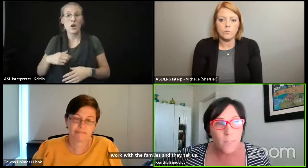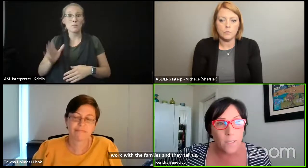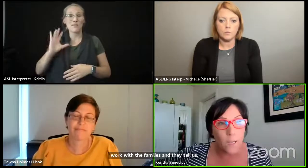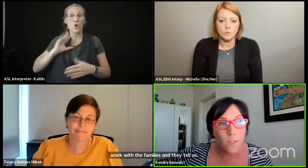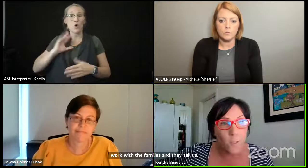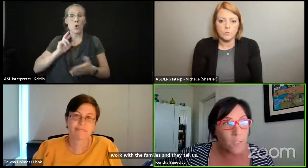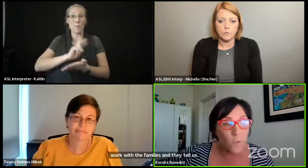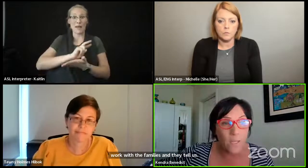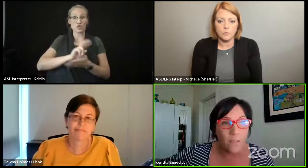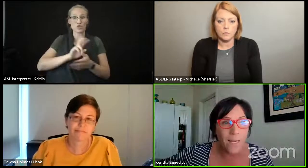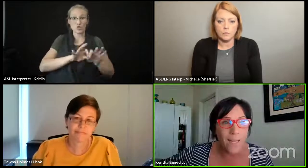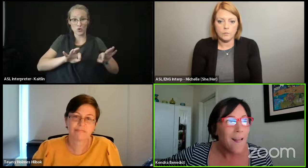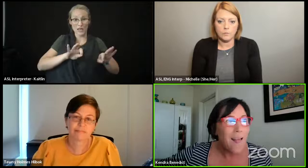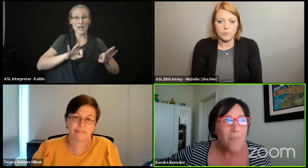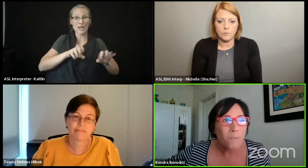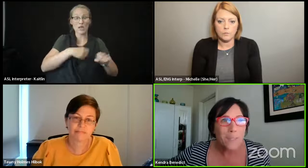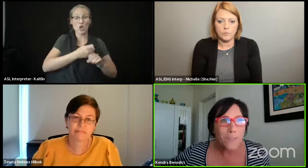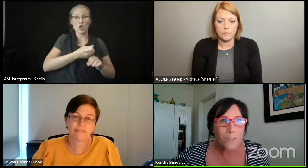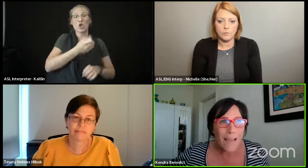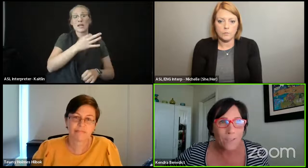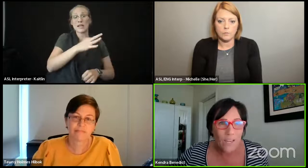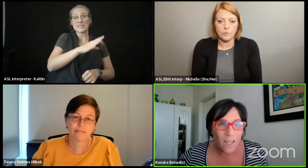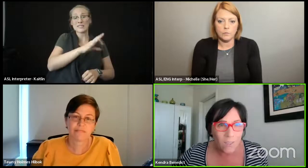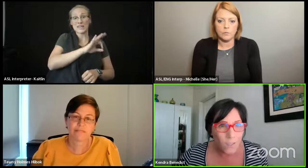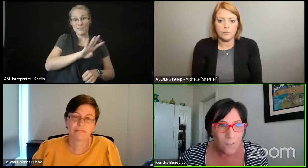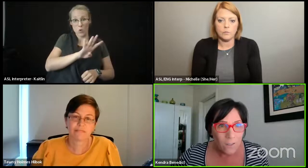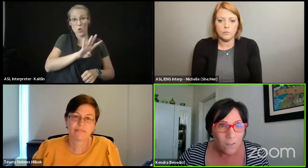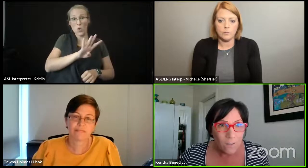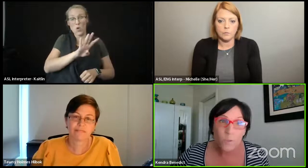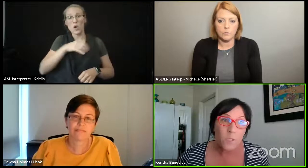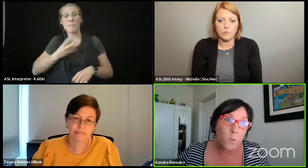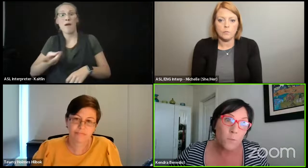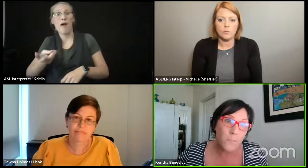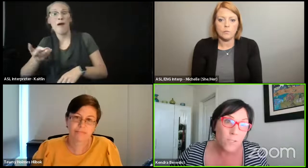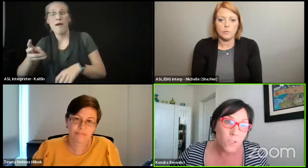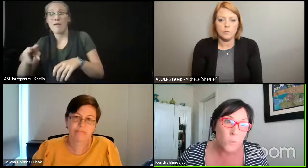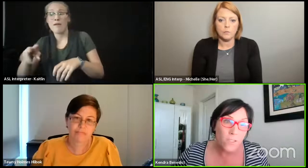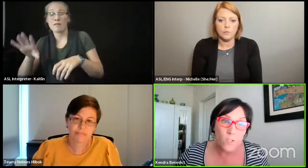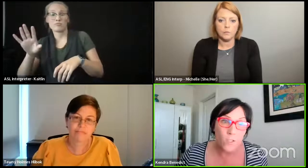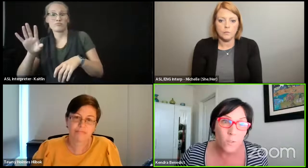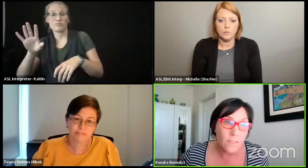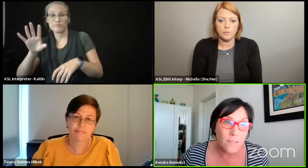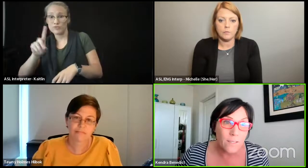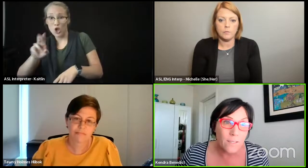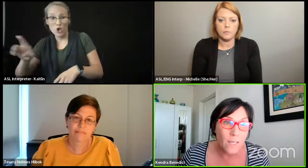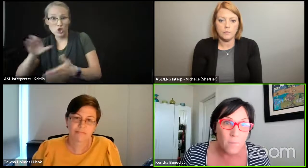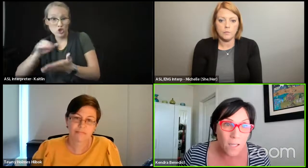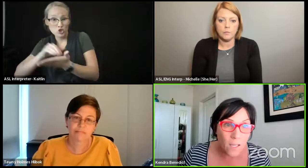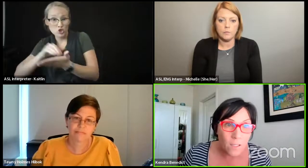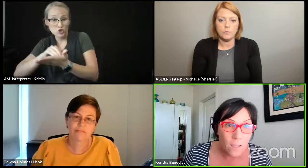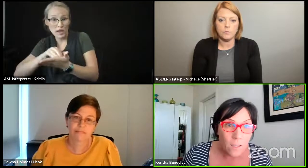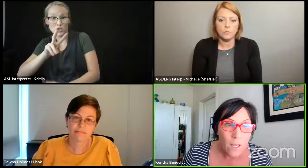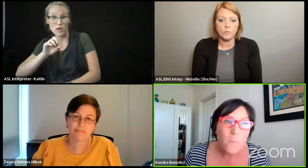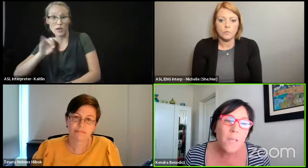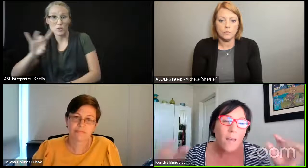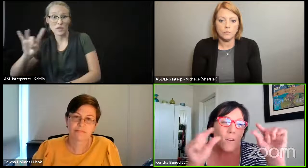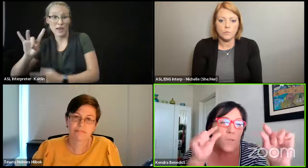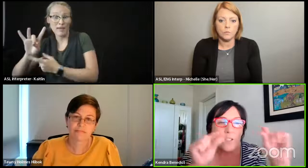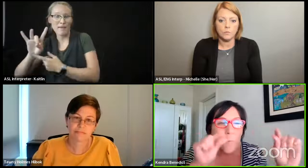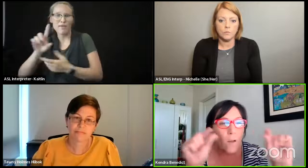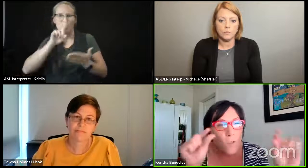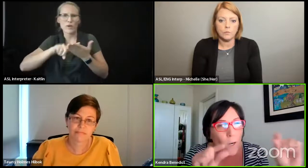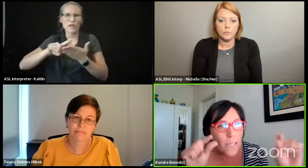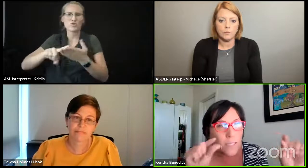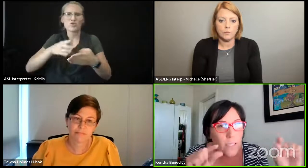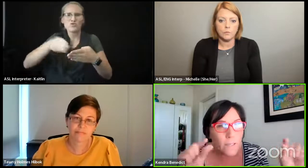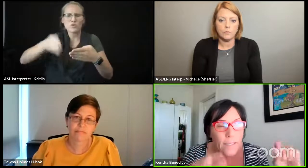back to do my doctorate in 2008, the research hadn't changed. There was more research, but it just showed the same thing. I mean, yeah, there have been